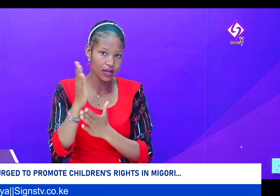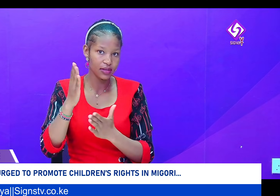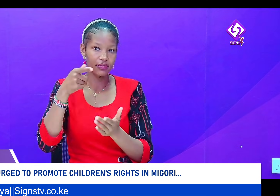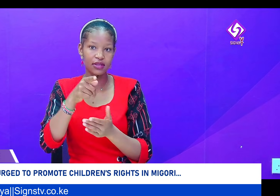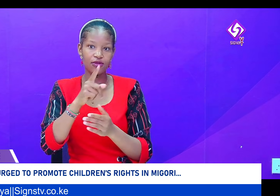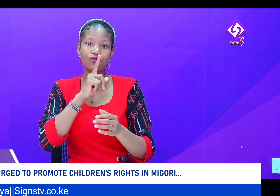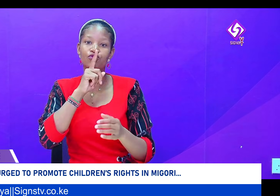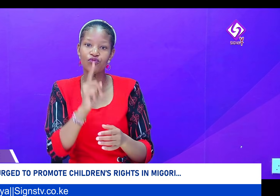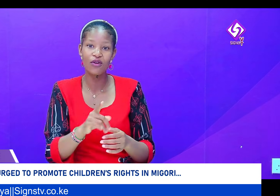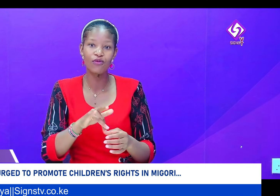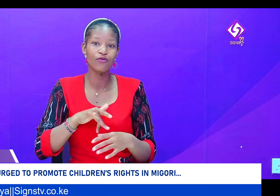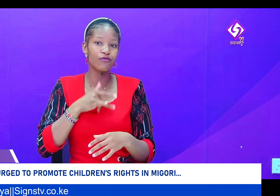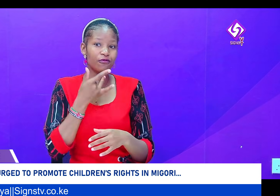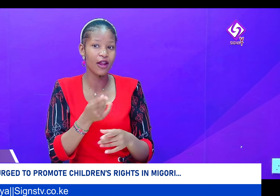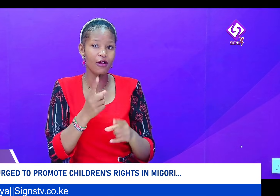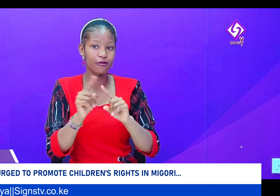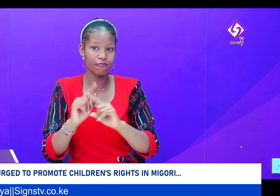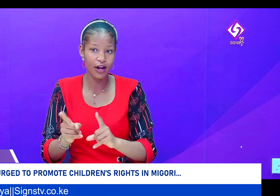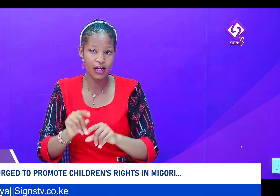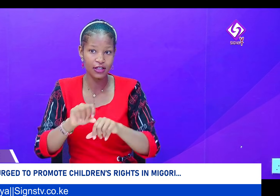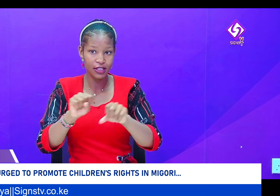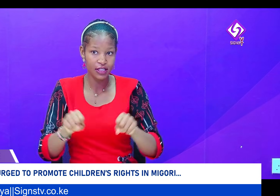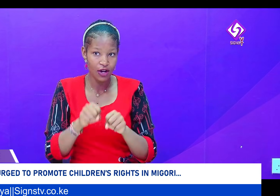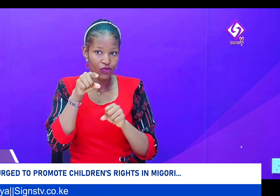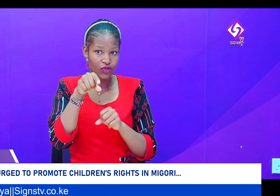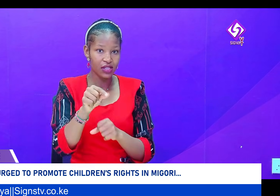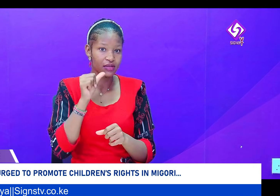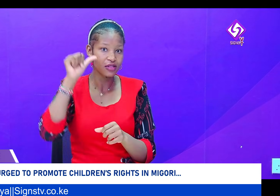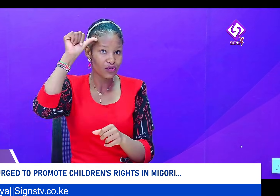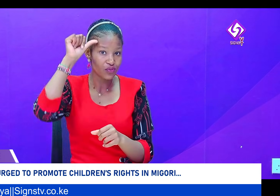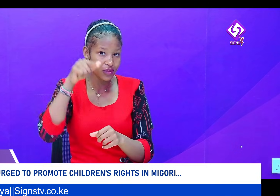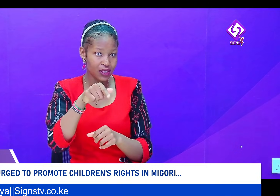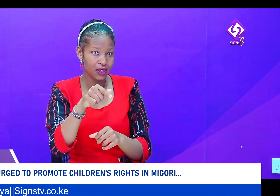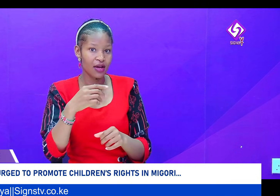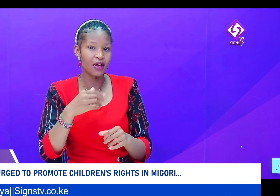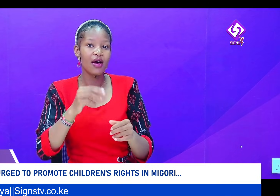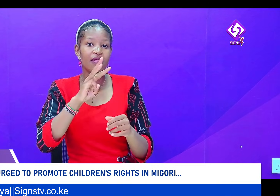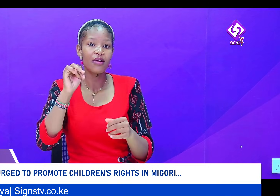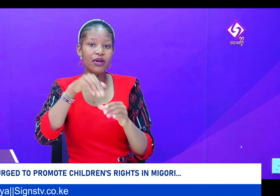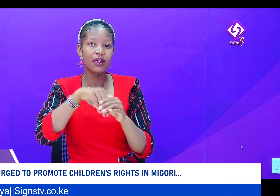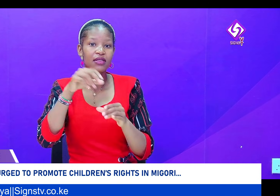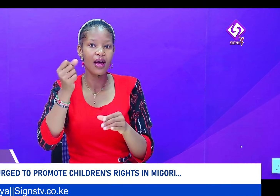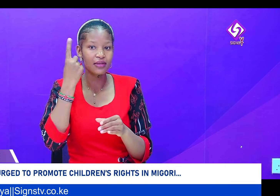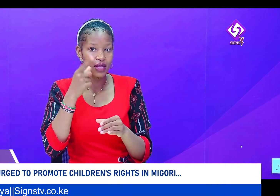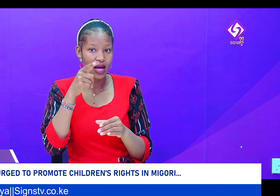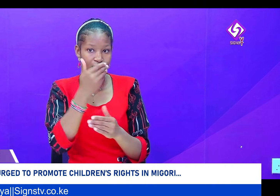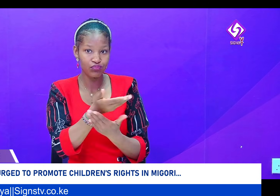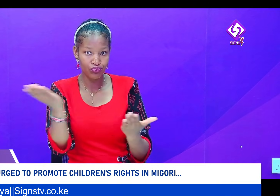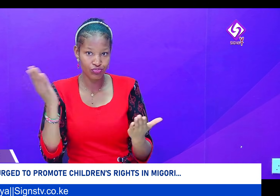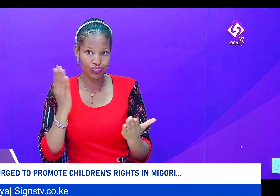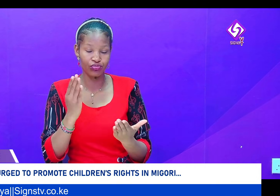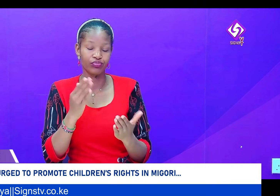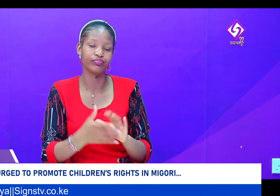the society, urging adults to guide them in understanding all their privileges.